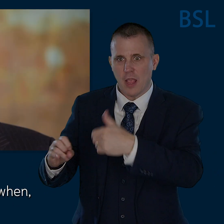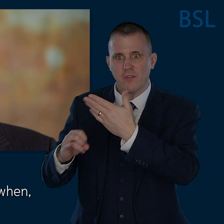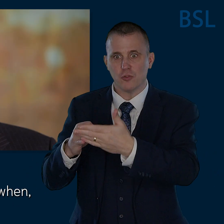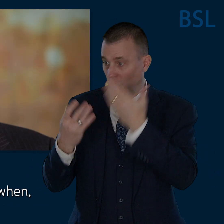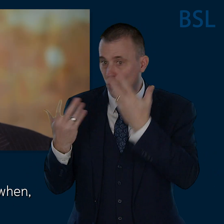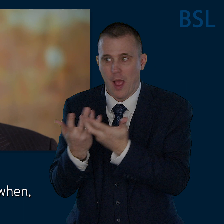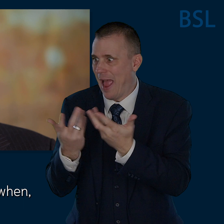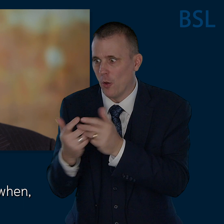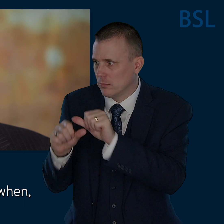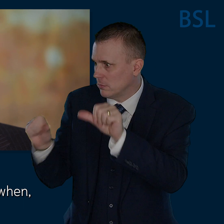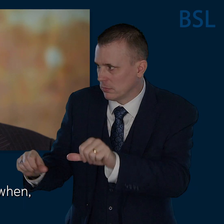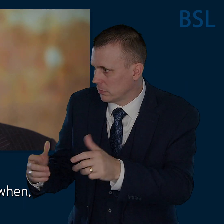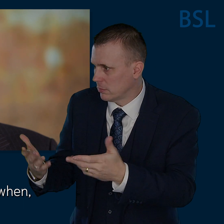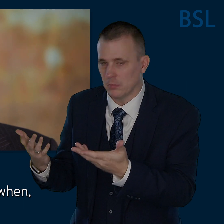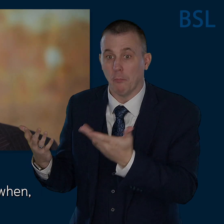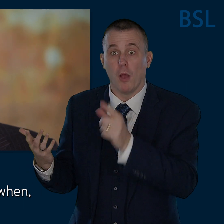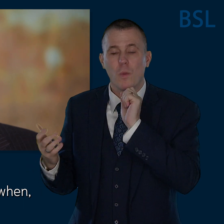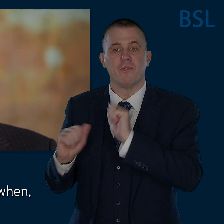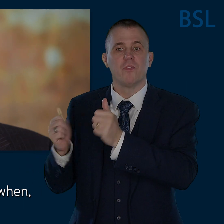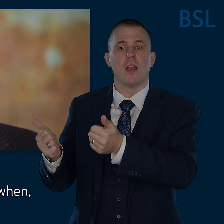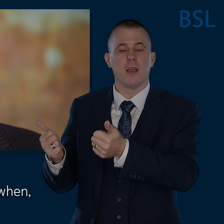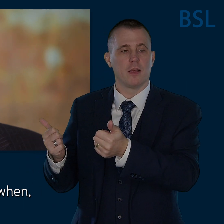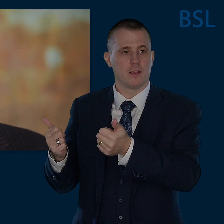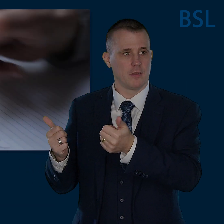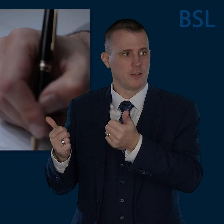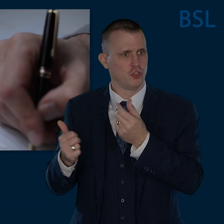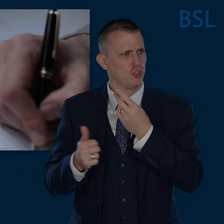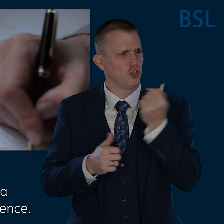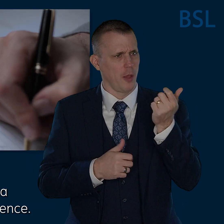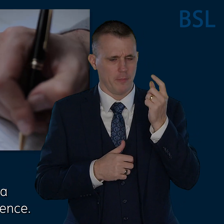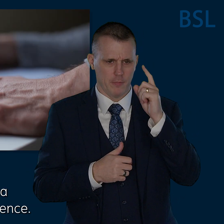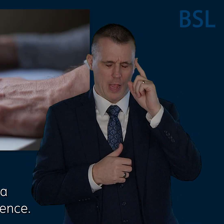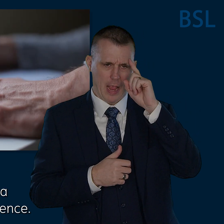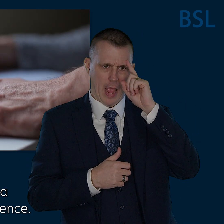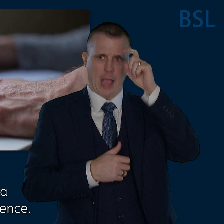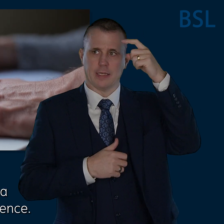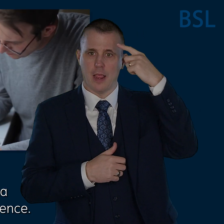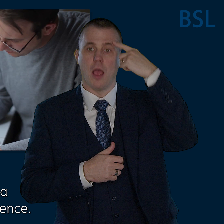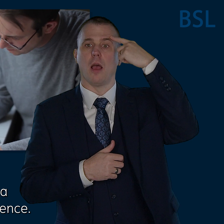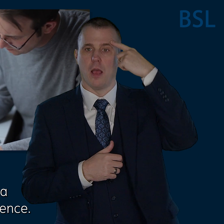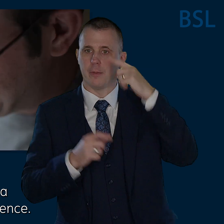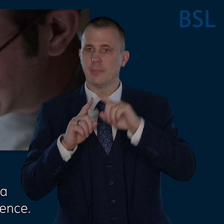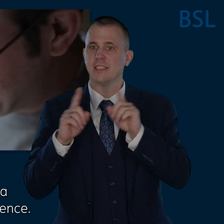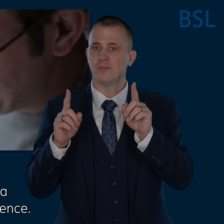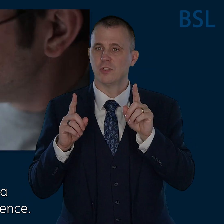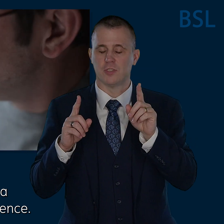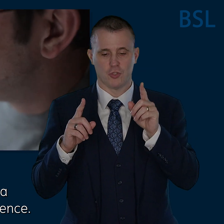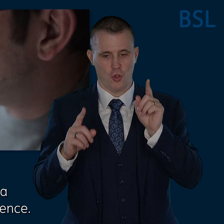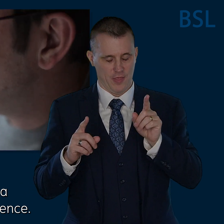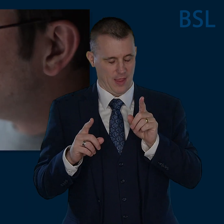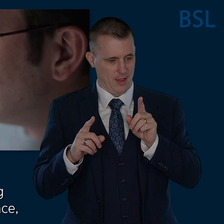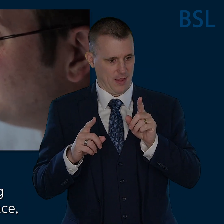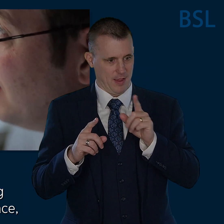somehow. No indication of how or when, but it would be all right. Sometimes it was an idea that would make a